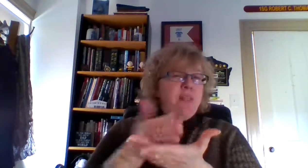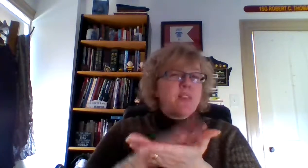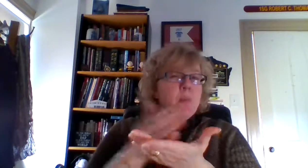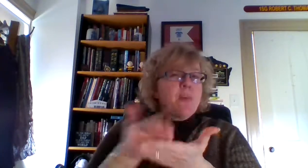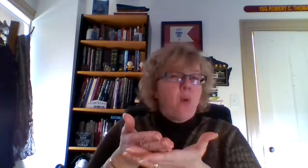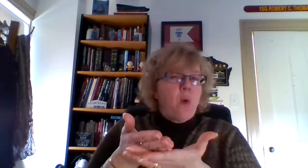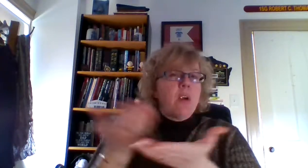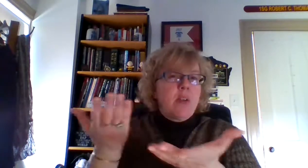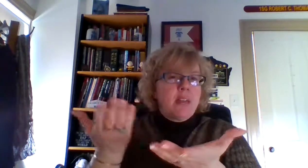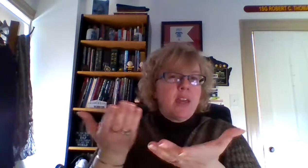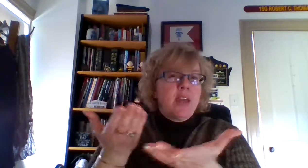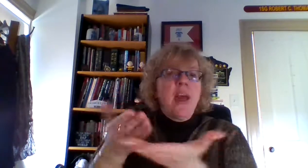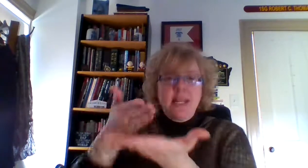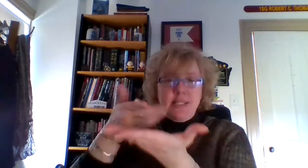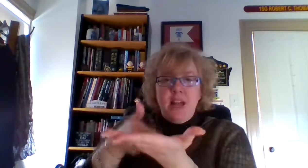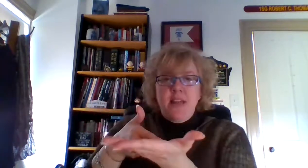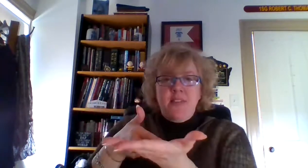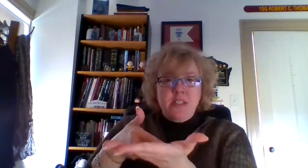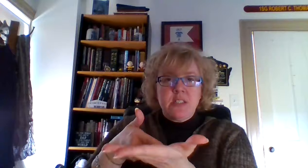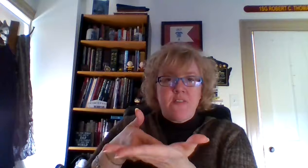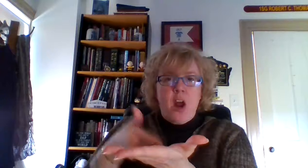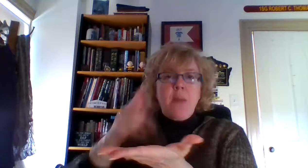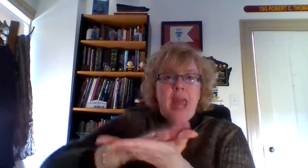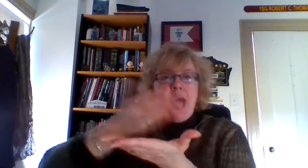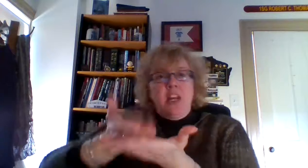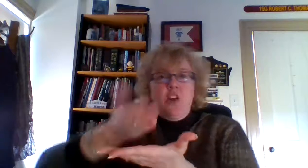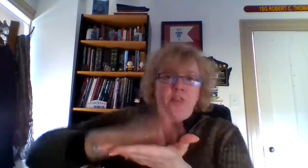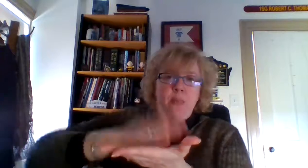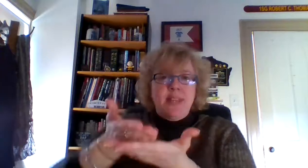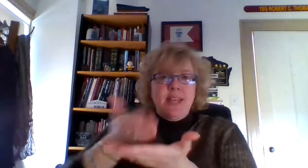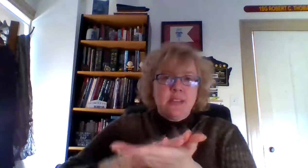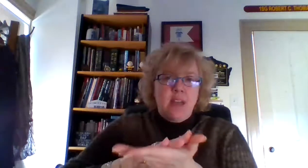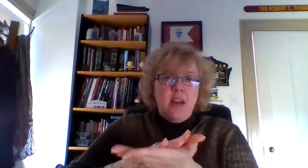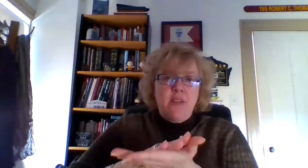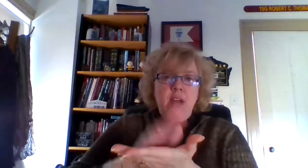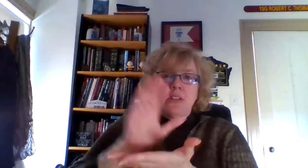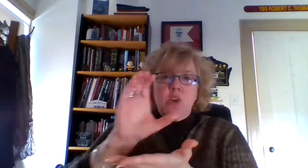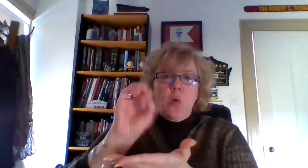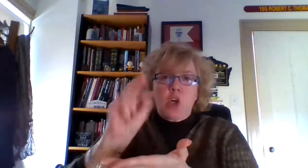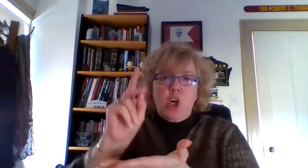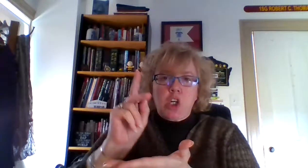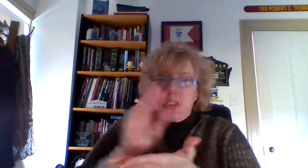this one before, I think. It's kind of like this is the frying pan and you're flipping things inside of it. So cook.